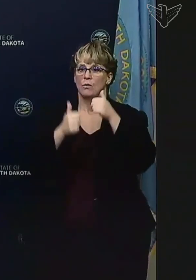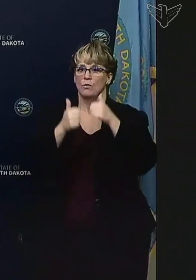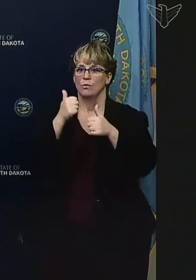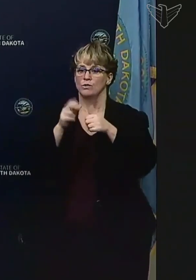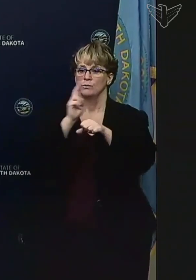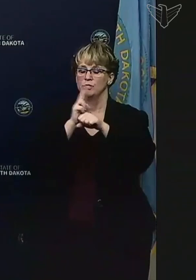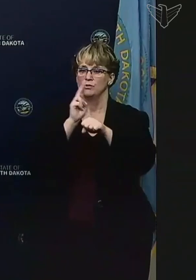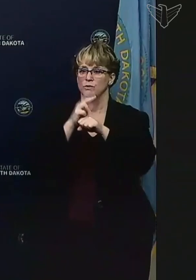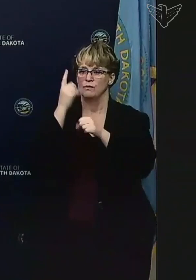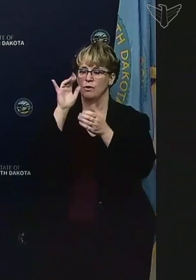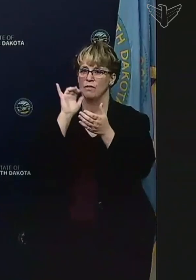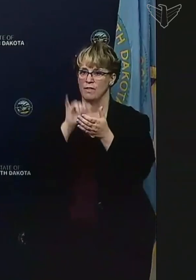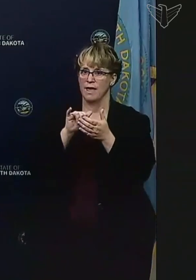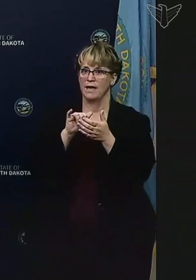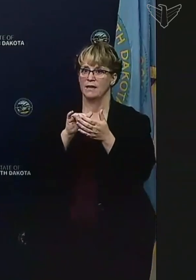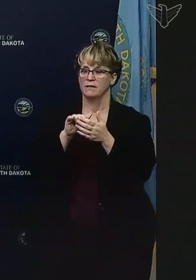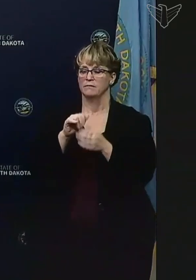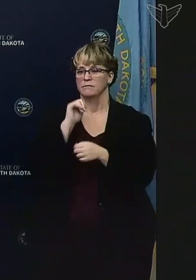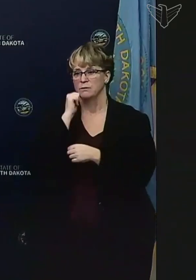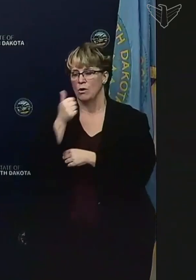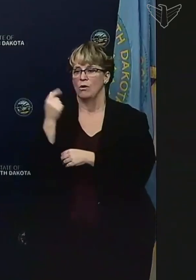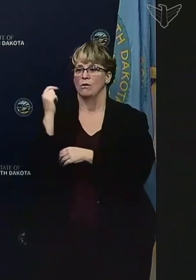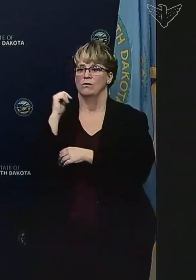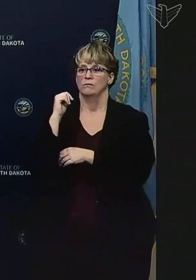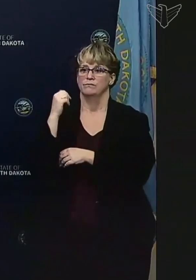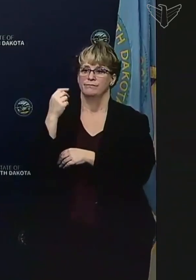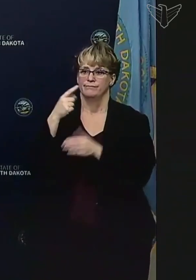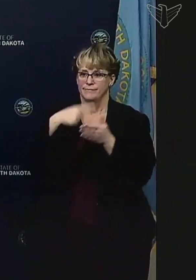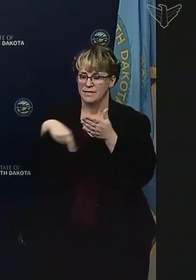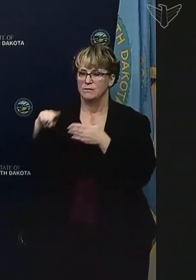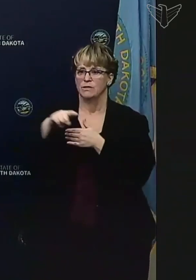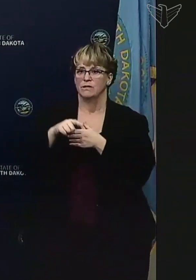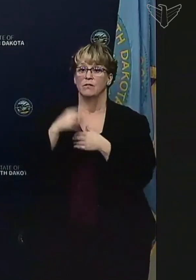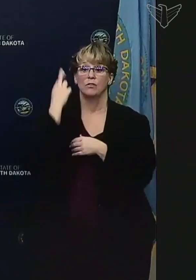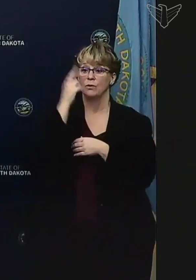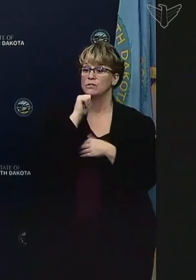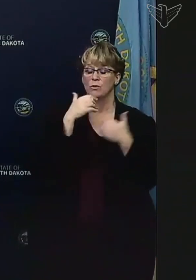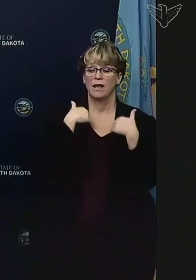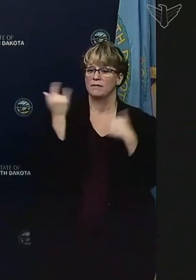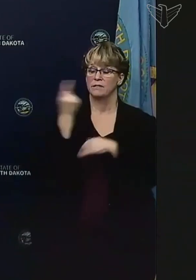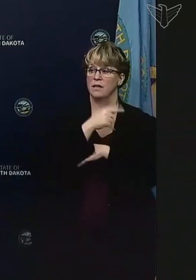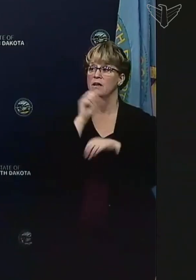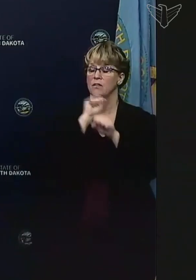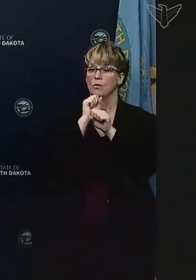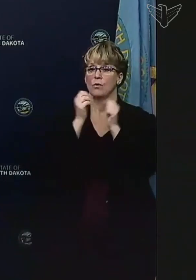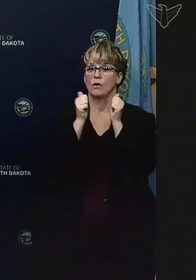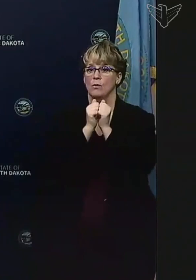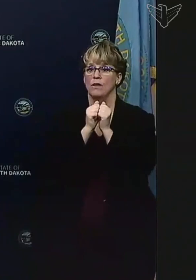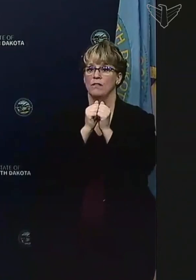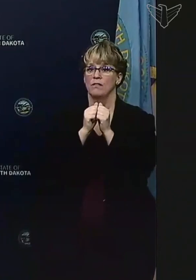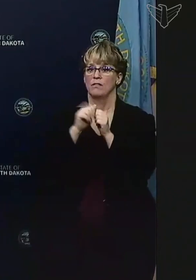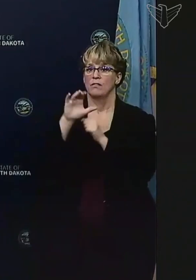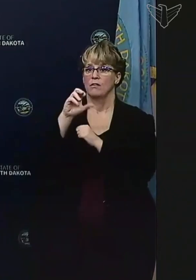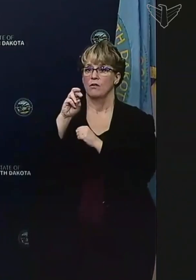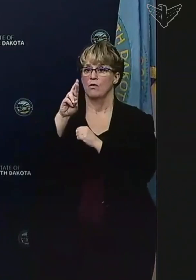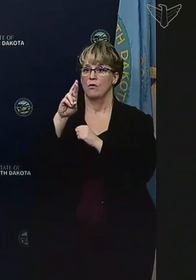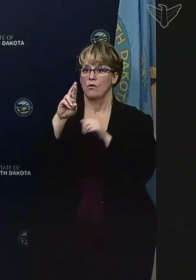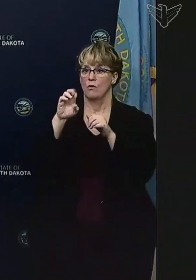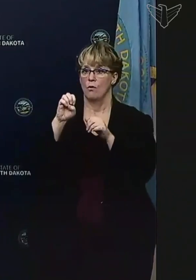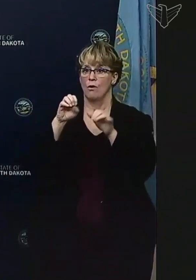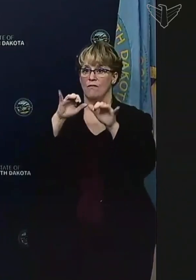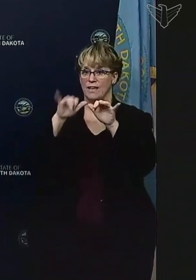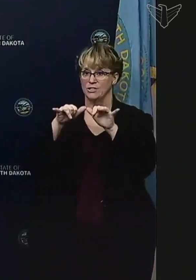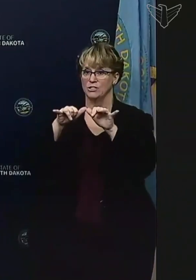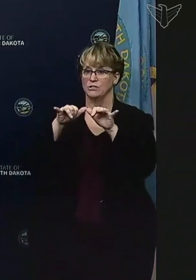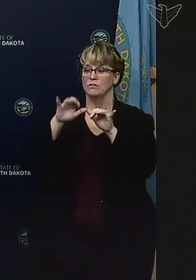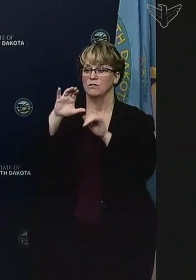will be utilized for that in the coming days. The reason that we don't have it today is because they're working with the Corps of Engineers and their